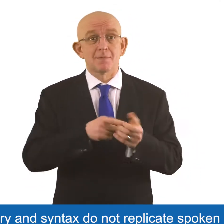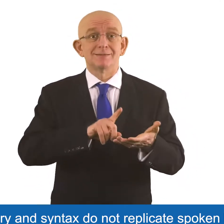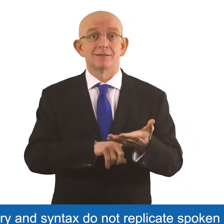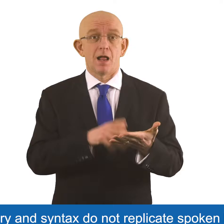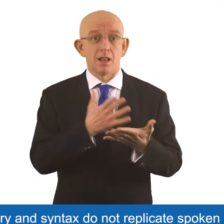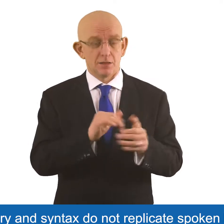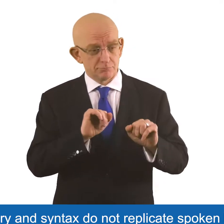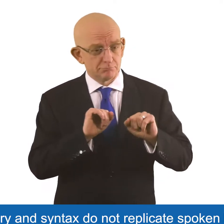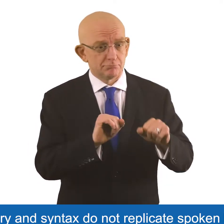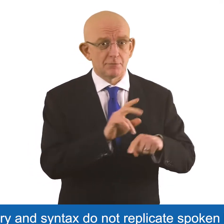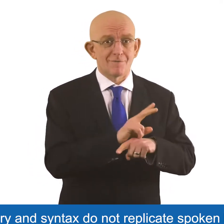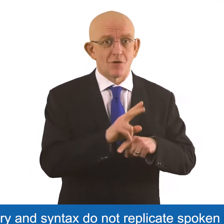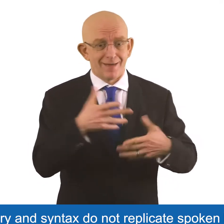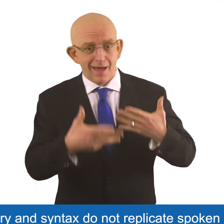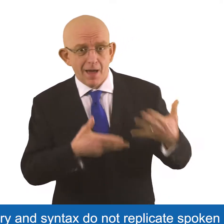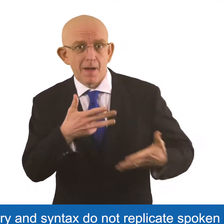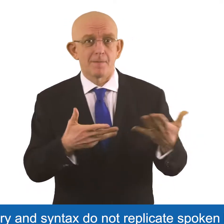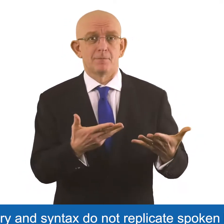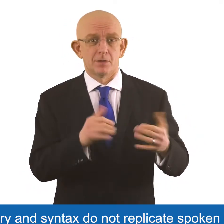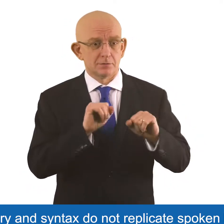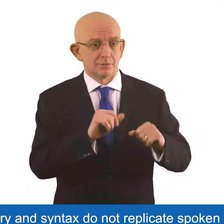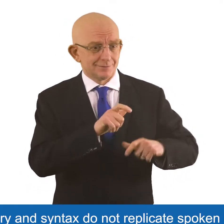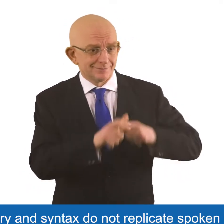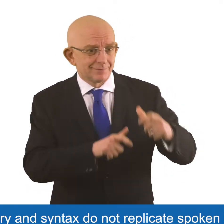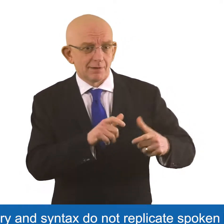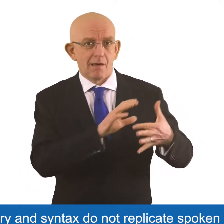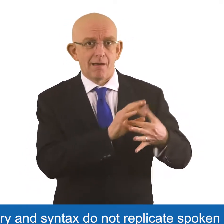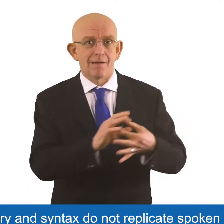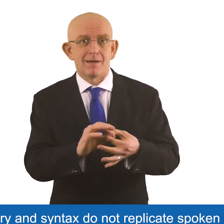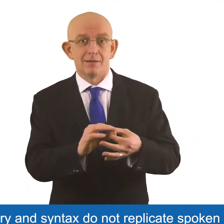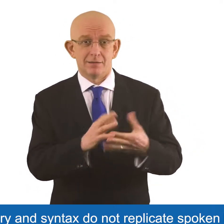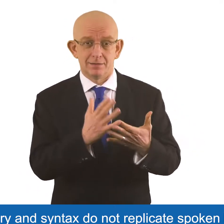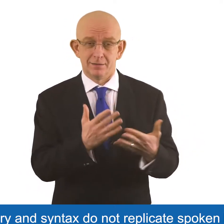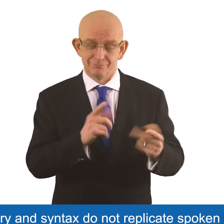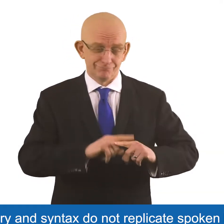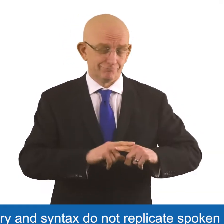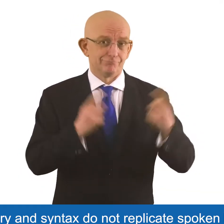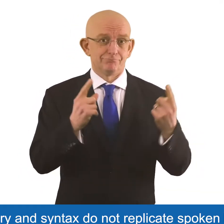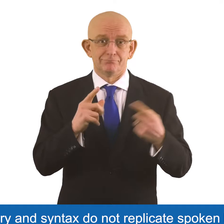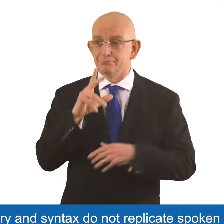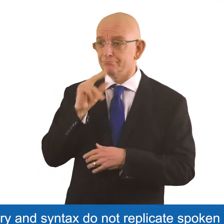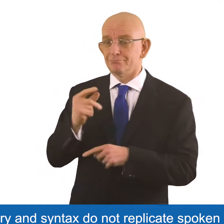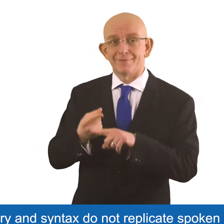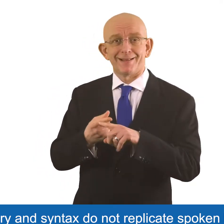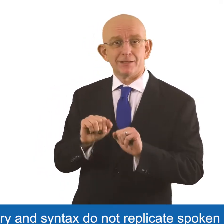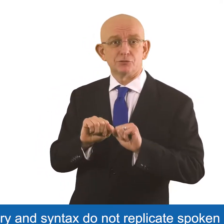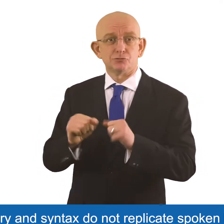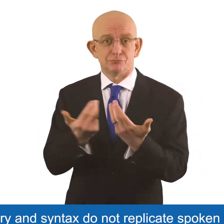Its vocabulary and syntax do not replicate spoken English and, particularly where individuals have been deaf from birth or